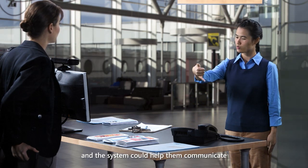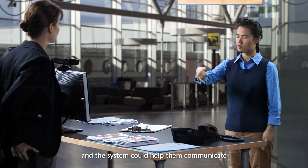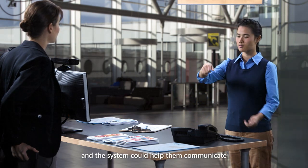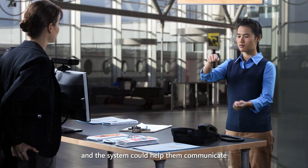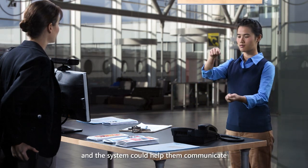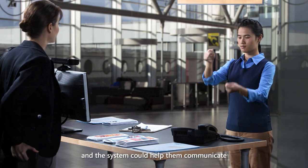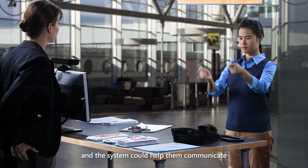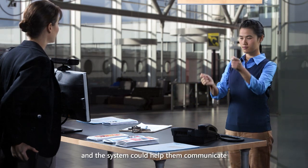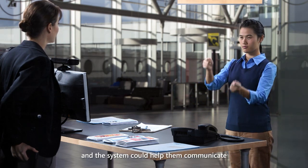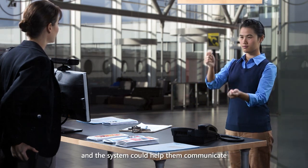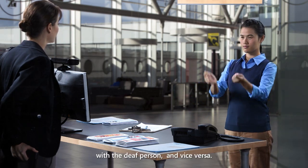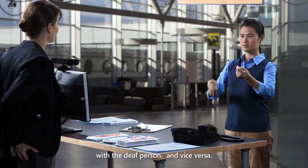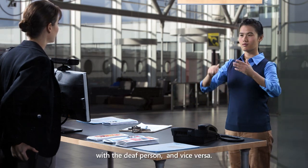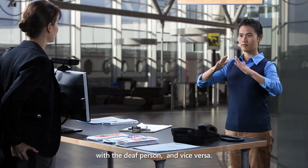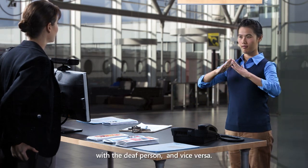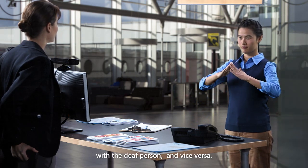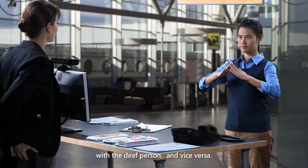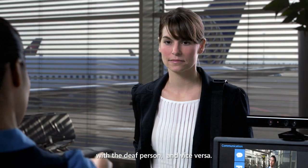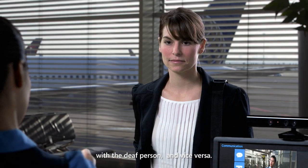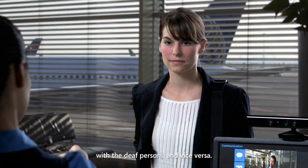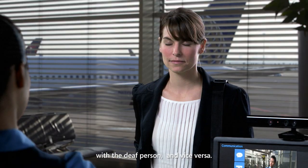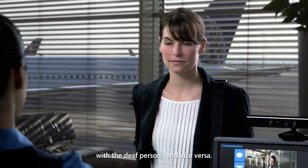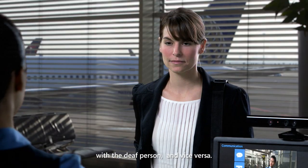help them communicate with the deaf person and vice versa.